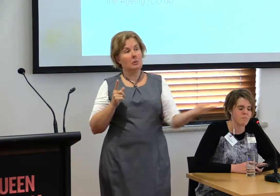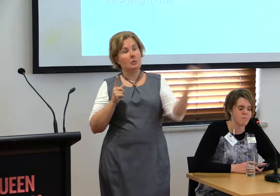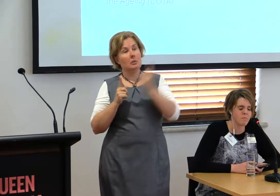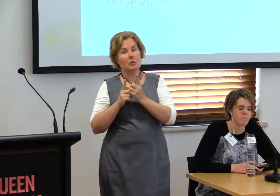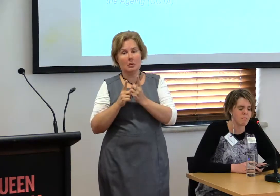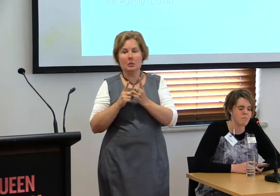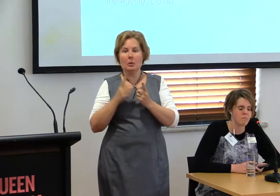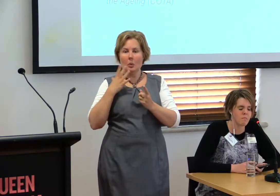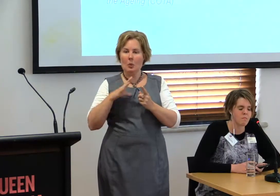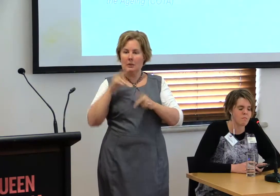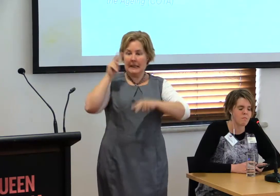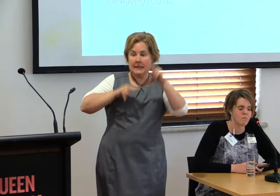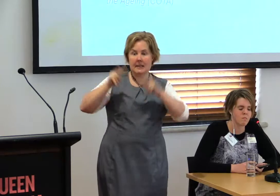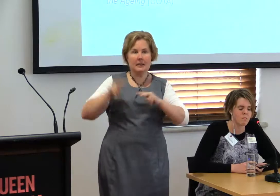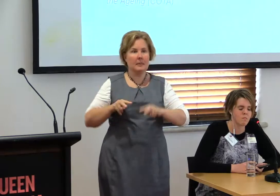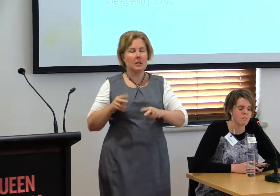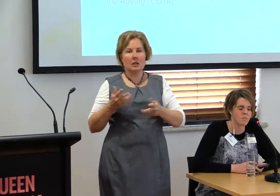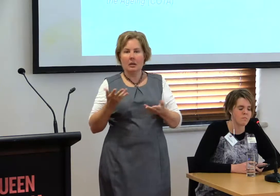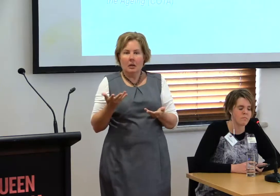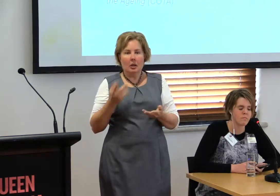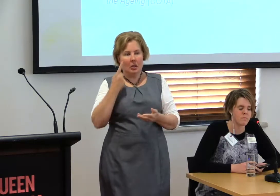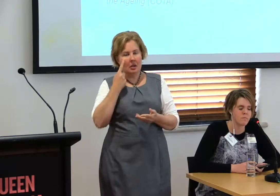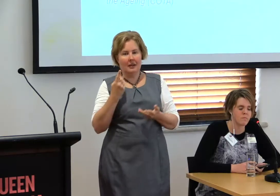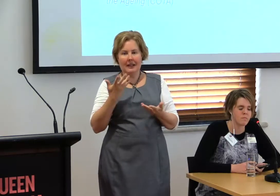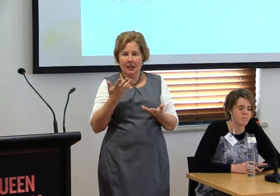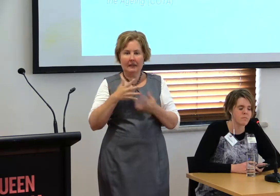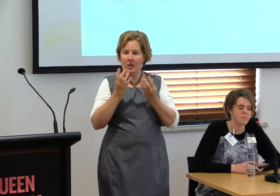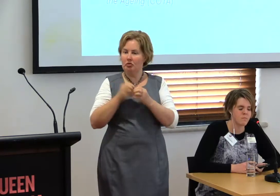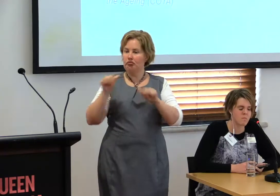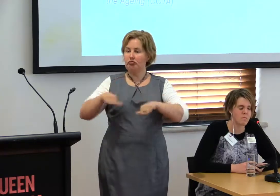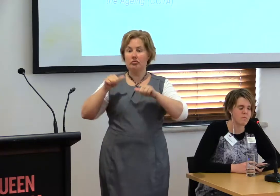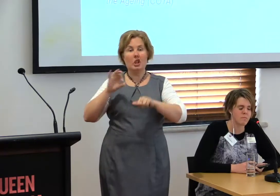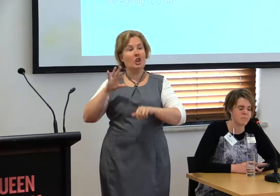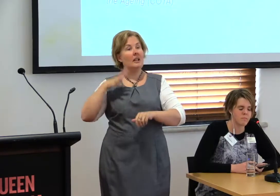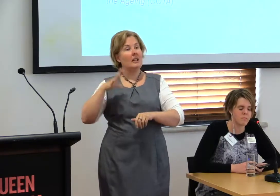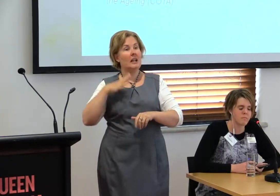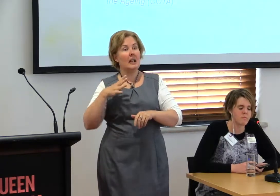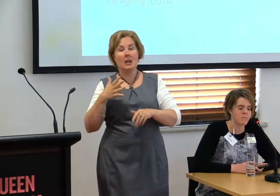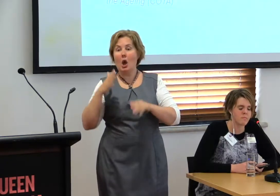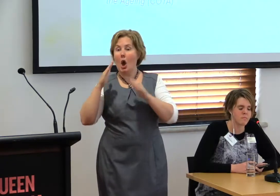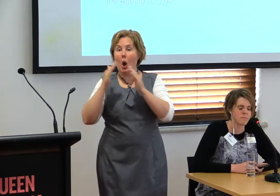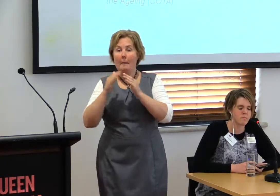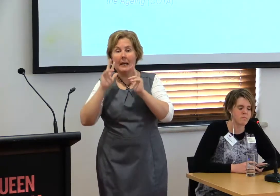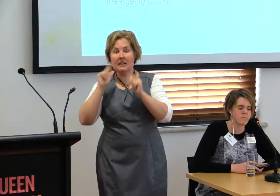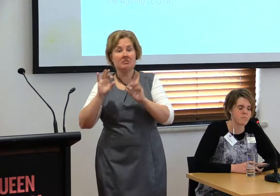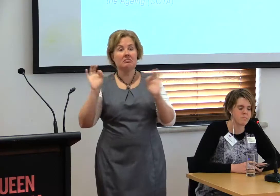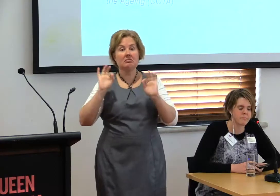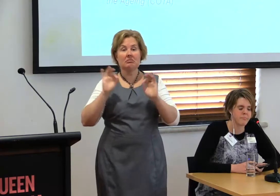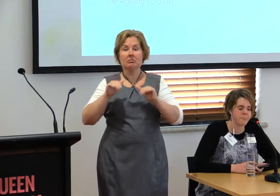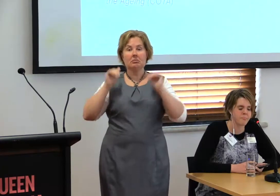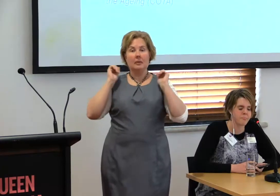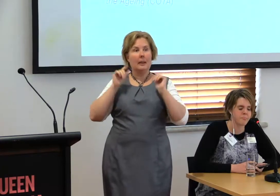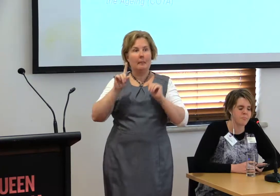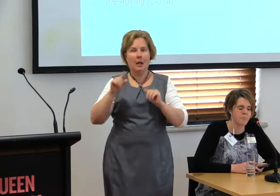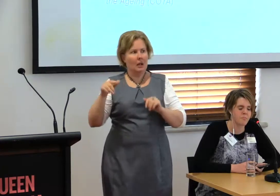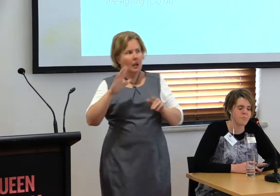for one of the assessments, they'll notice that everything is okay. They don't need any home care, but at the same time, they're